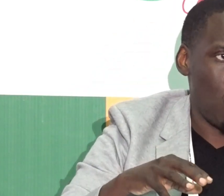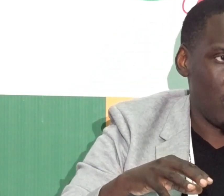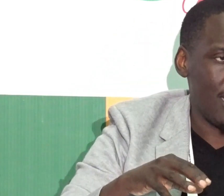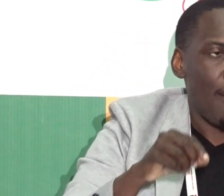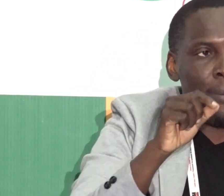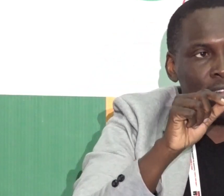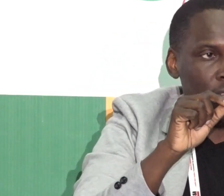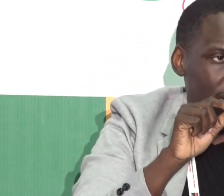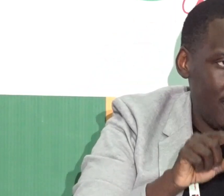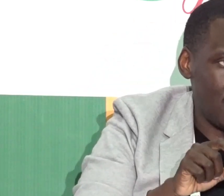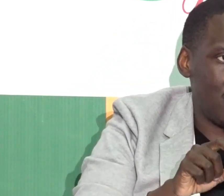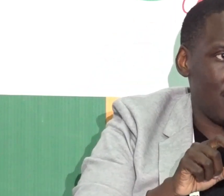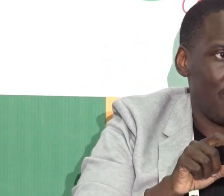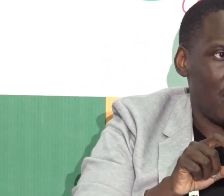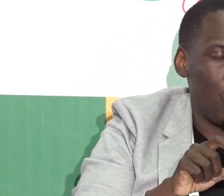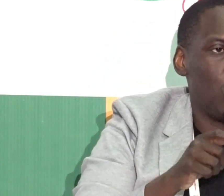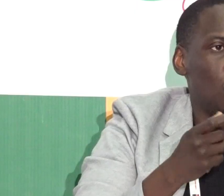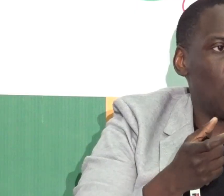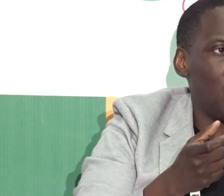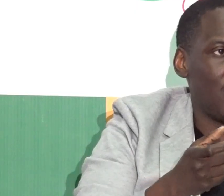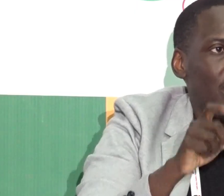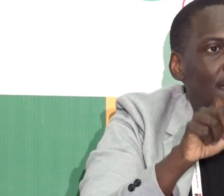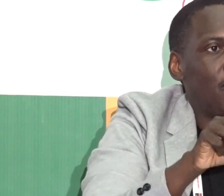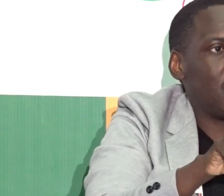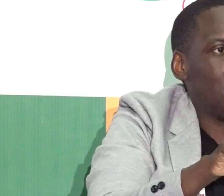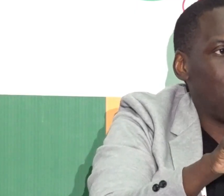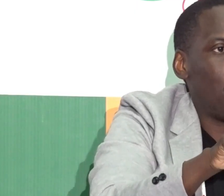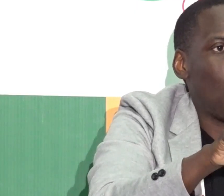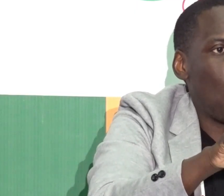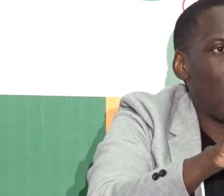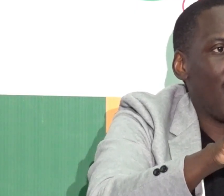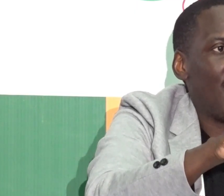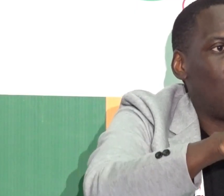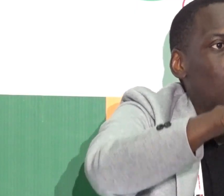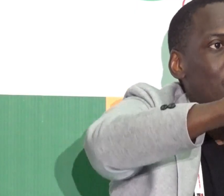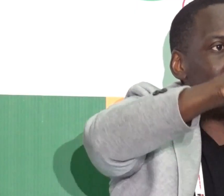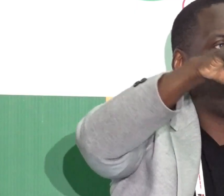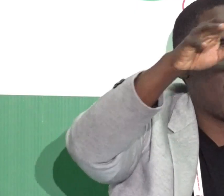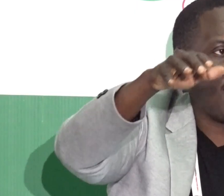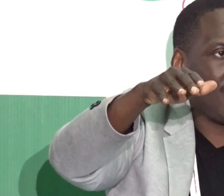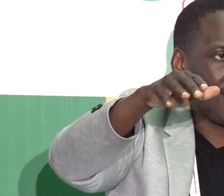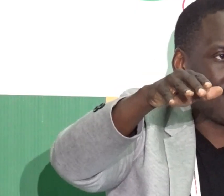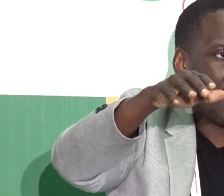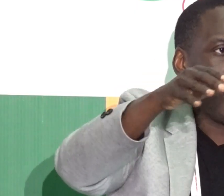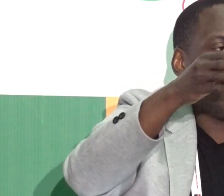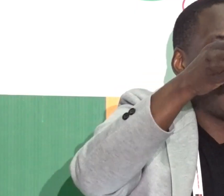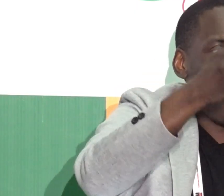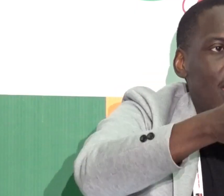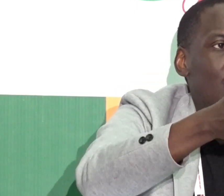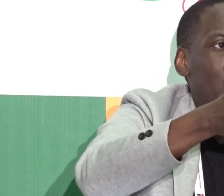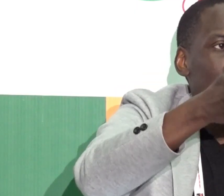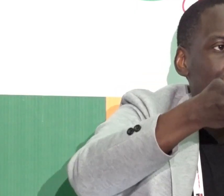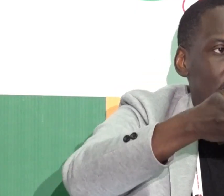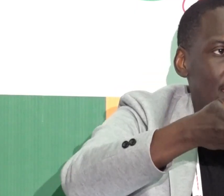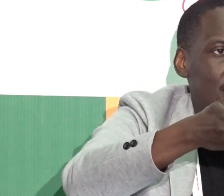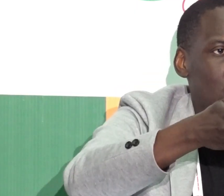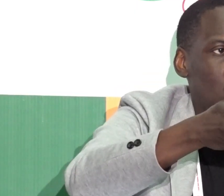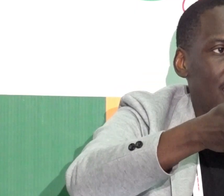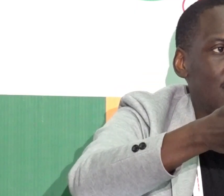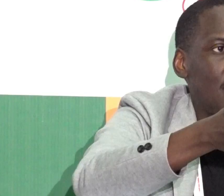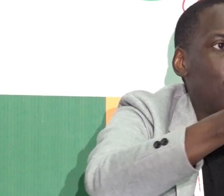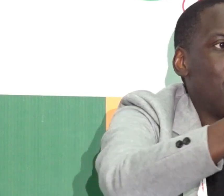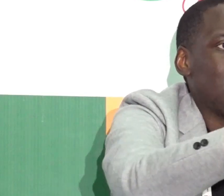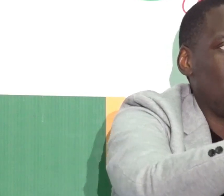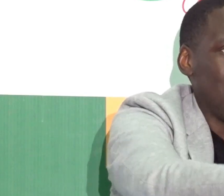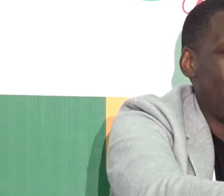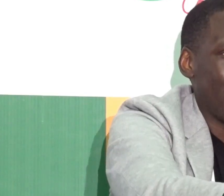prospective cohort. But for the registry, we do know that we are leveraging people who are also busy with other things. The only way we have done it is to